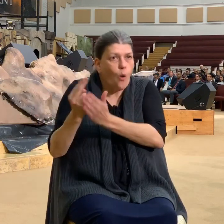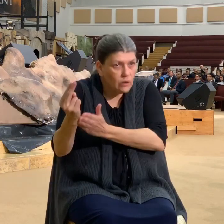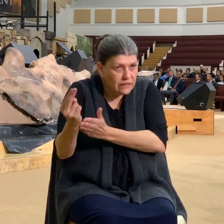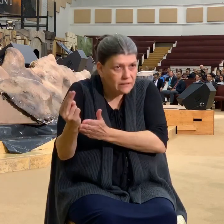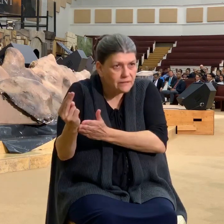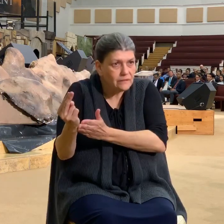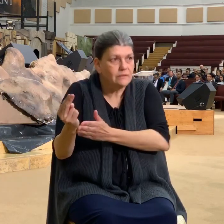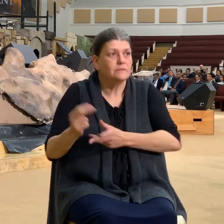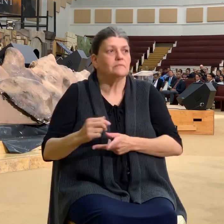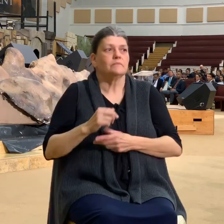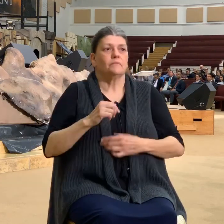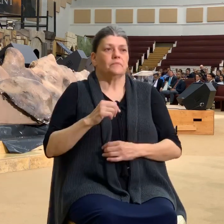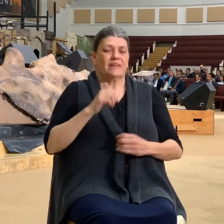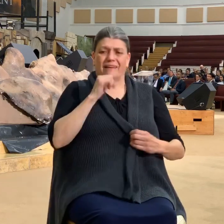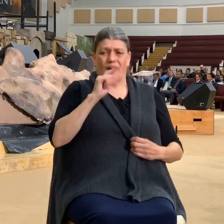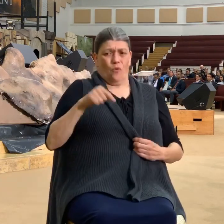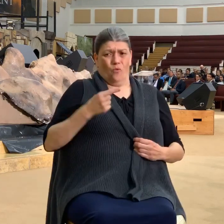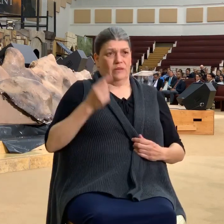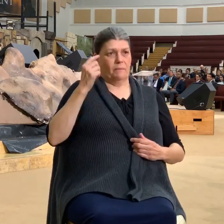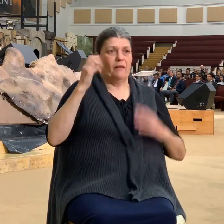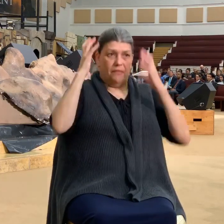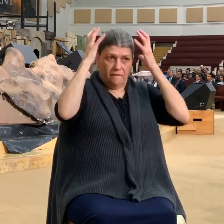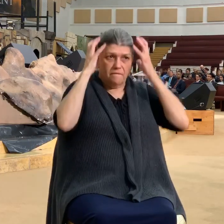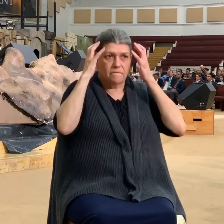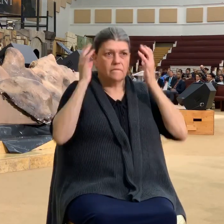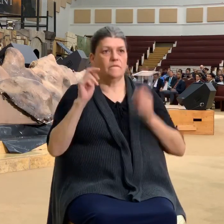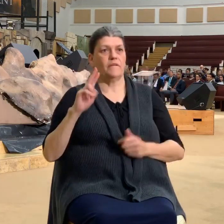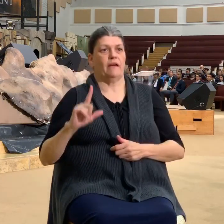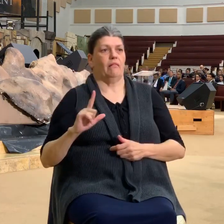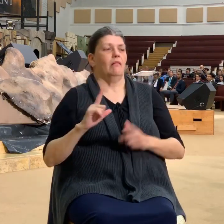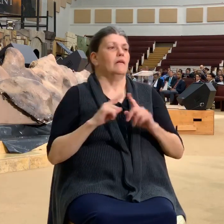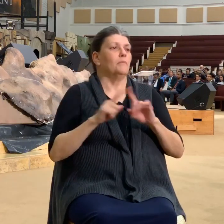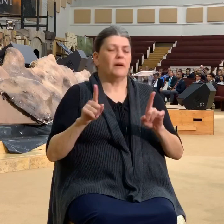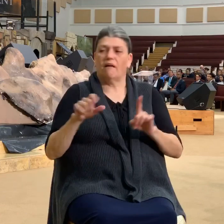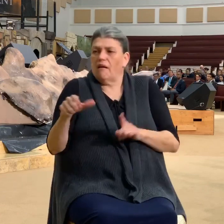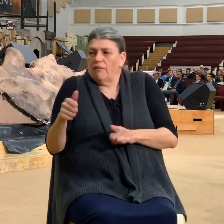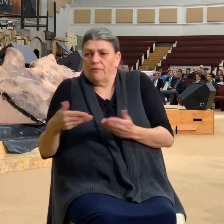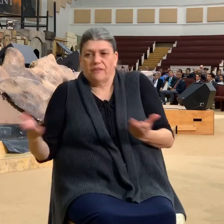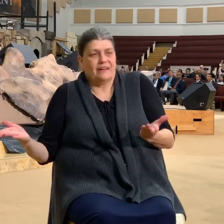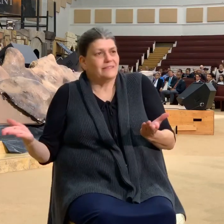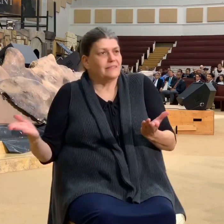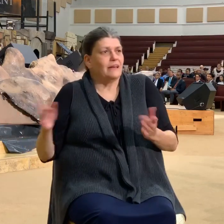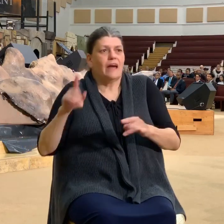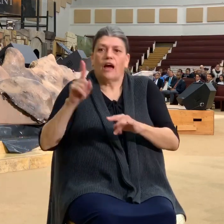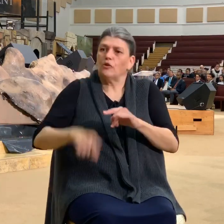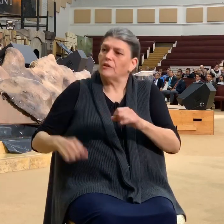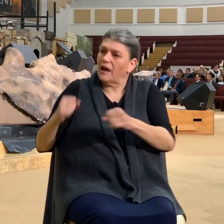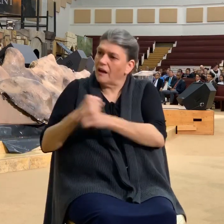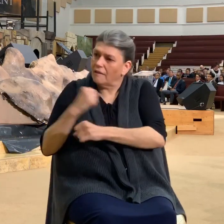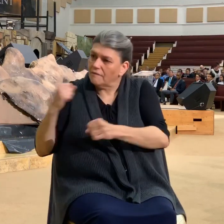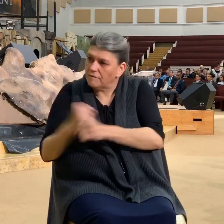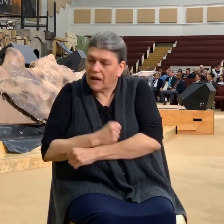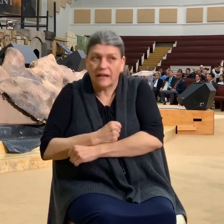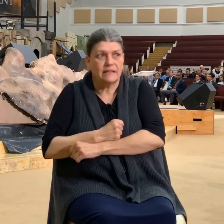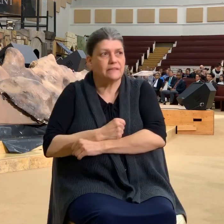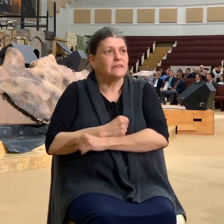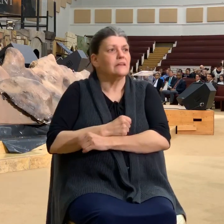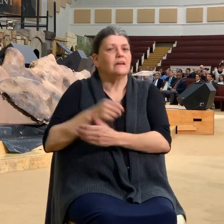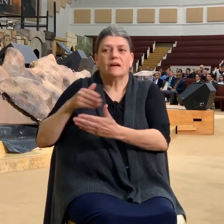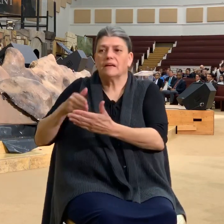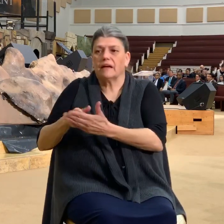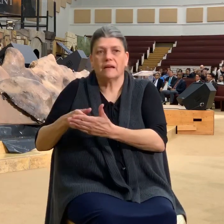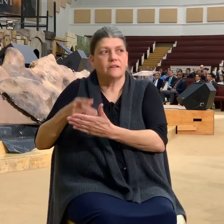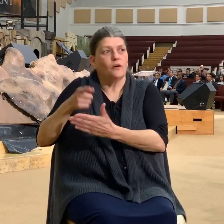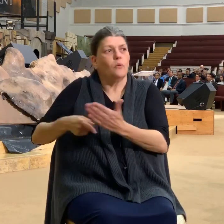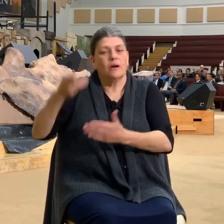It wasn't just in this area, other areas as well. And I could not fight against what God